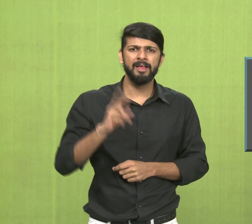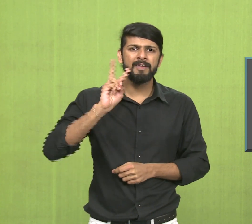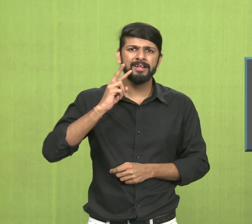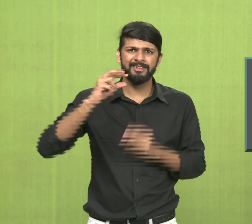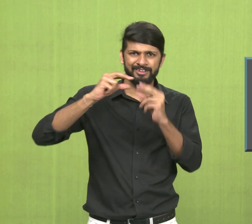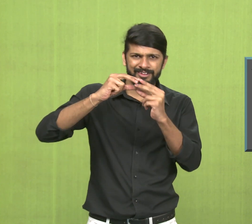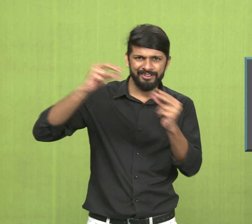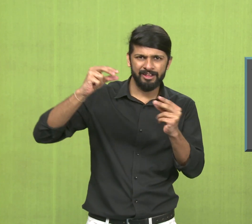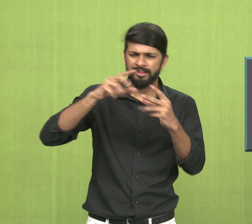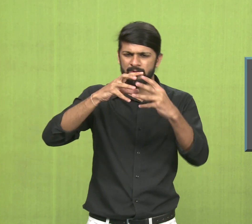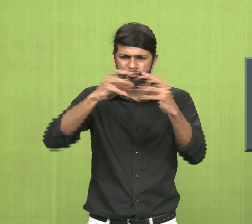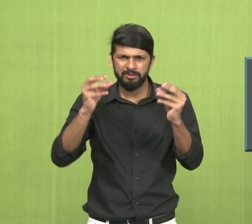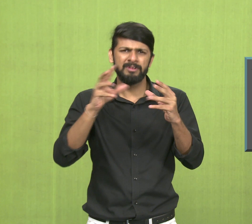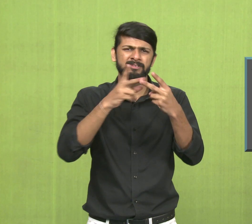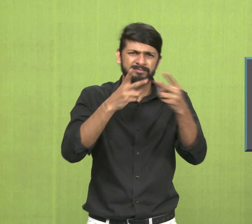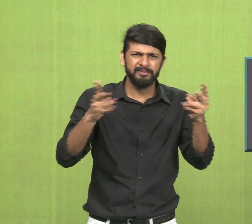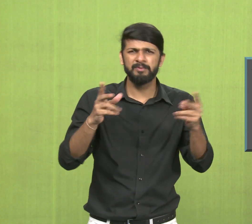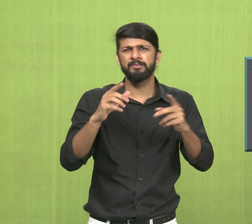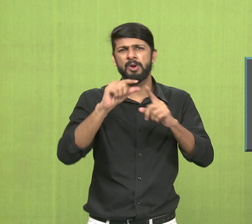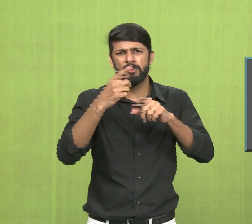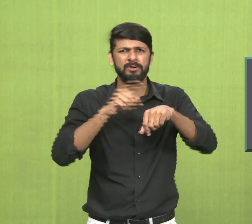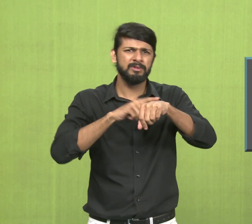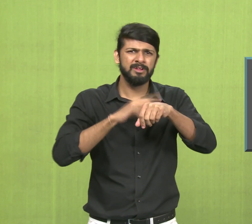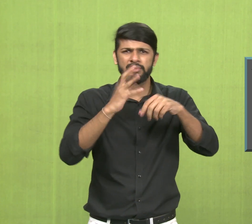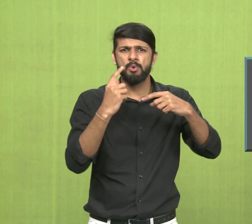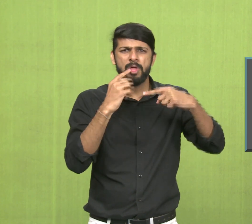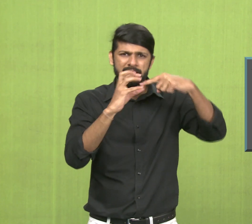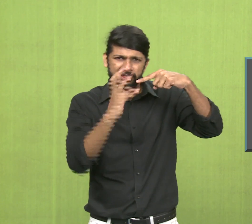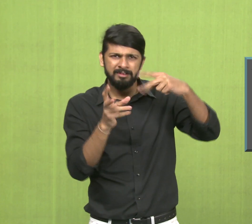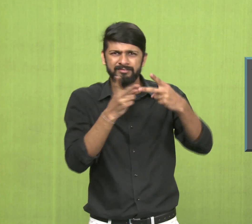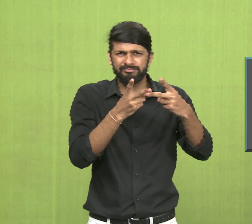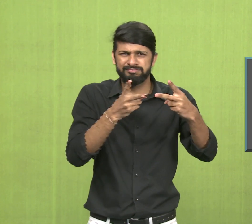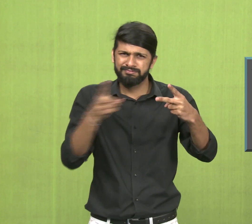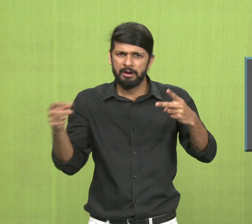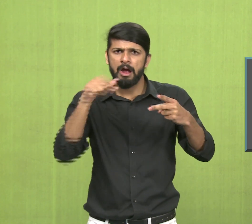Question number 4. Explain the vegetables used for block printing.